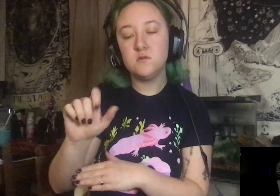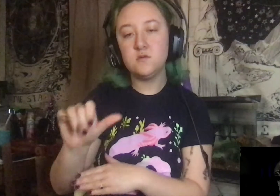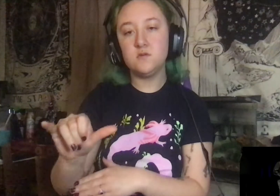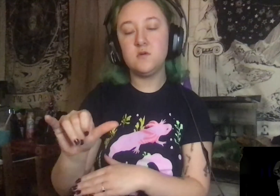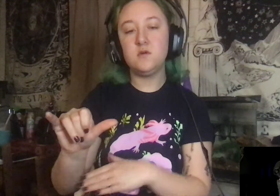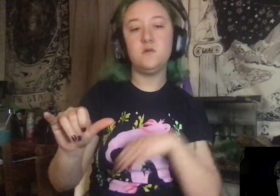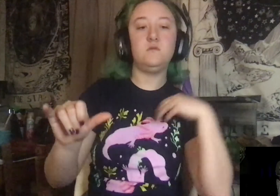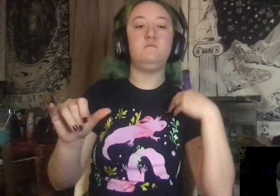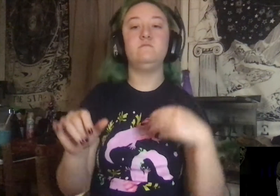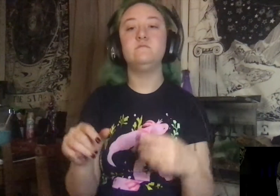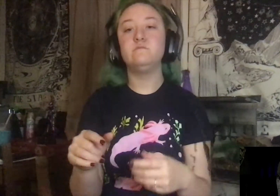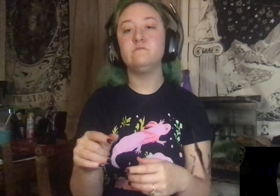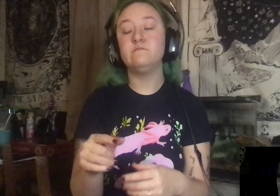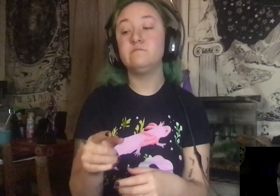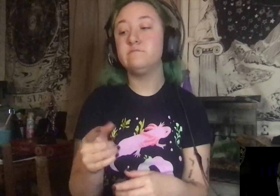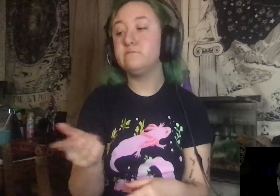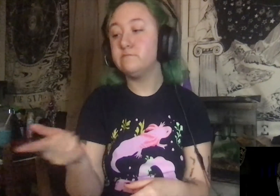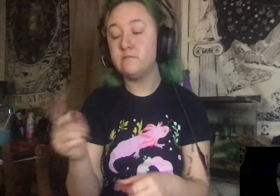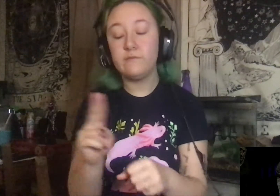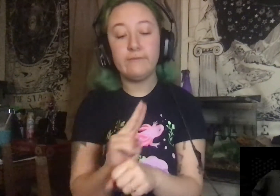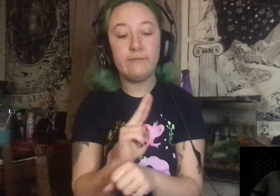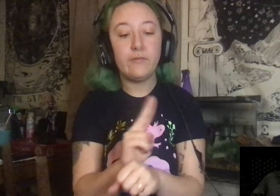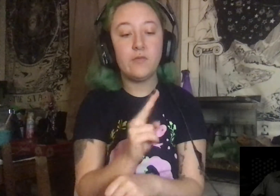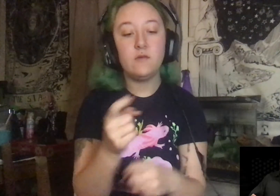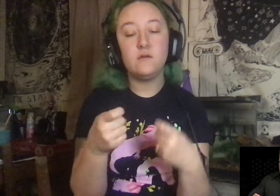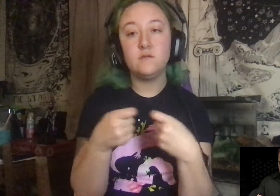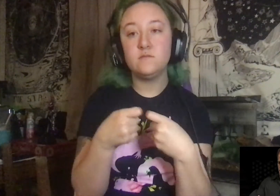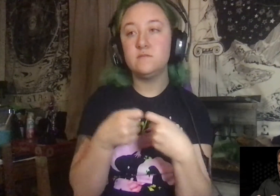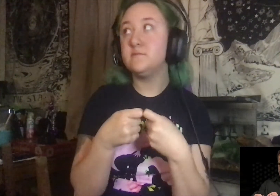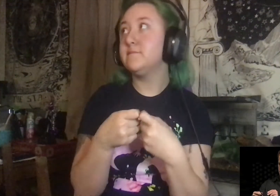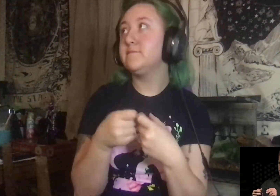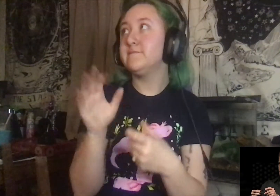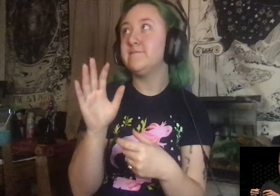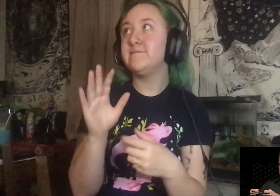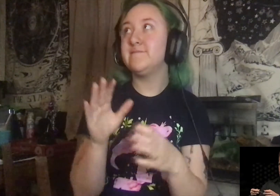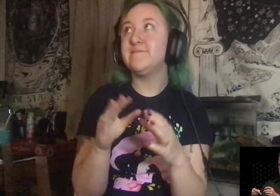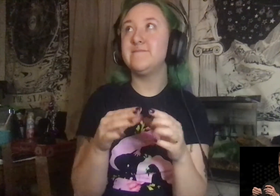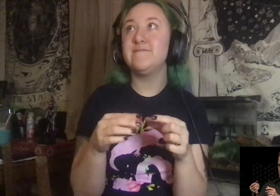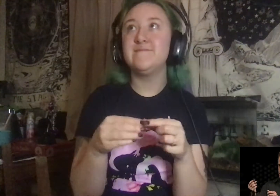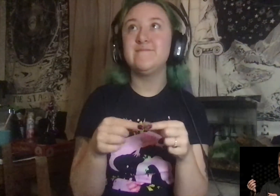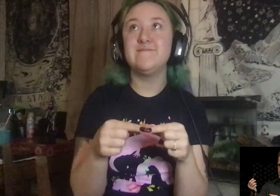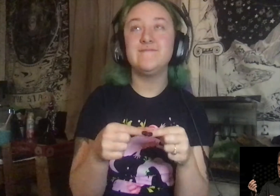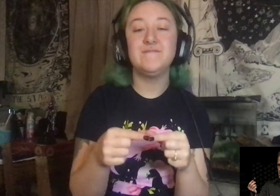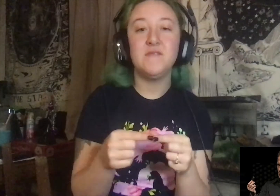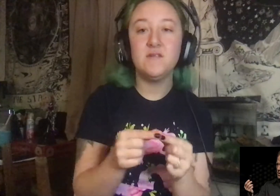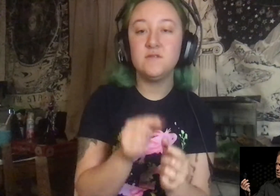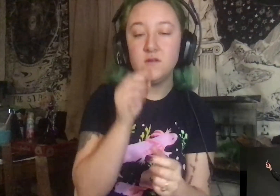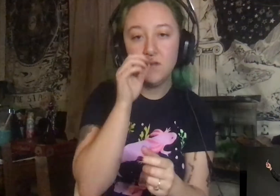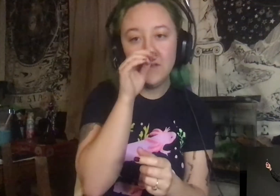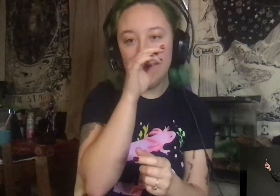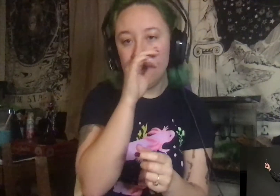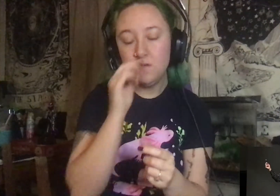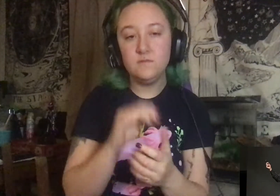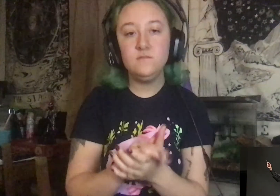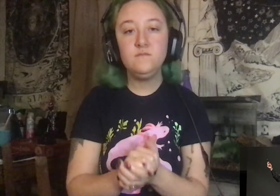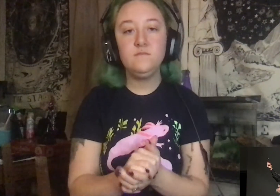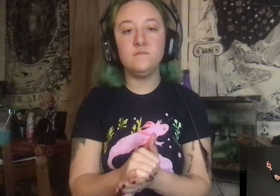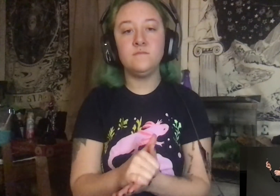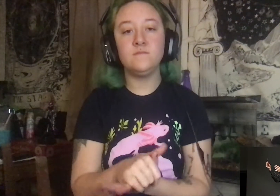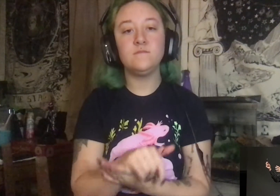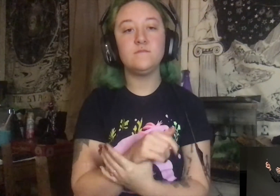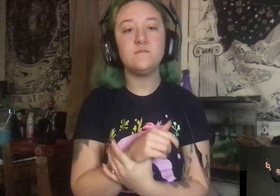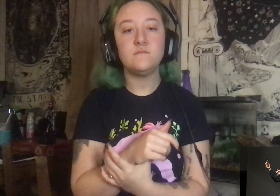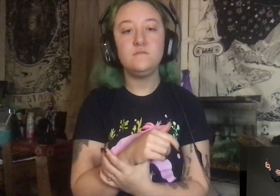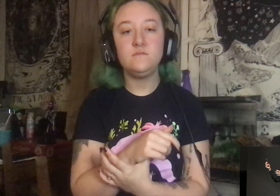a band, basically a rubber band like this, only a little smaller. This one was actually around the